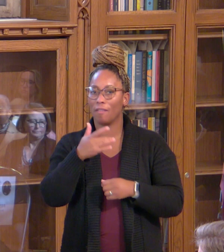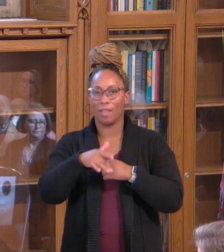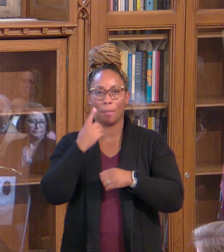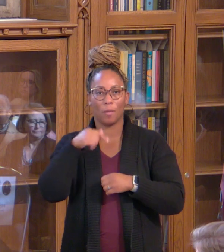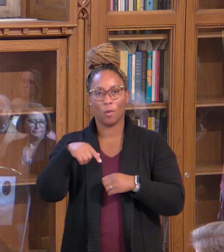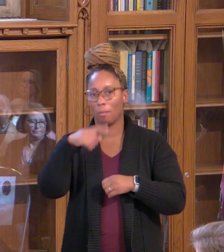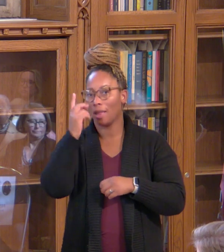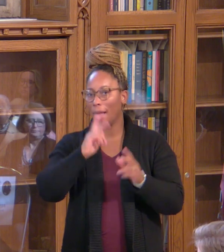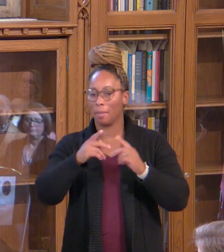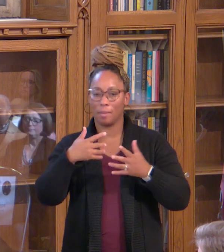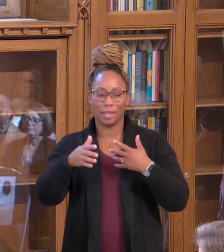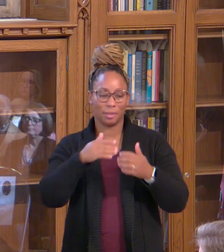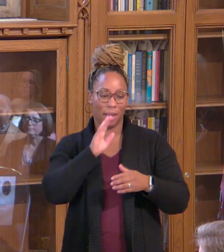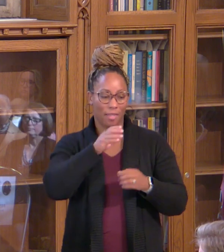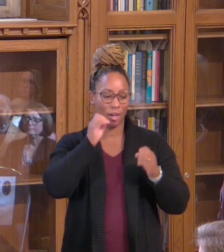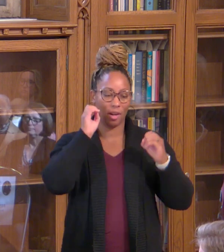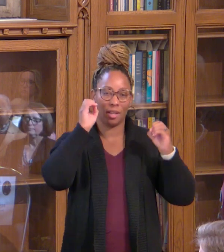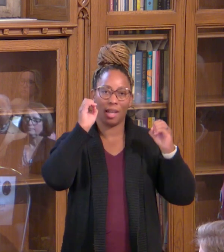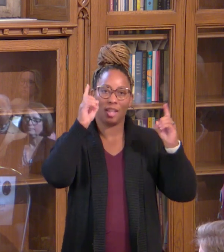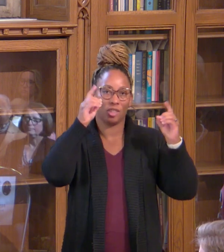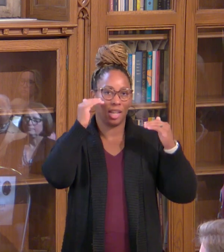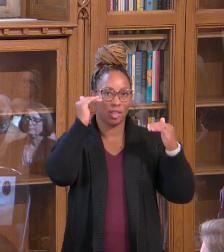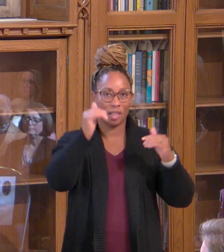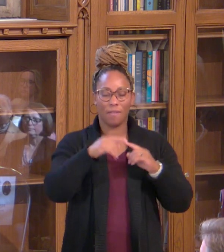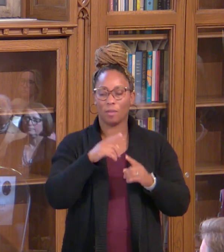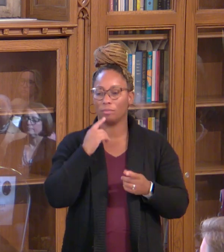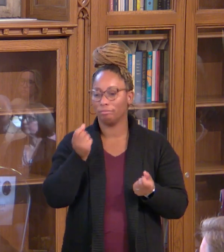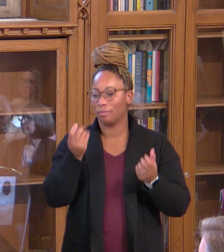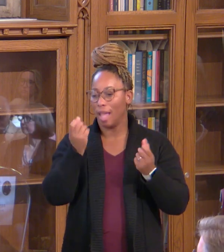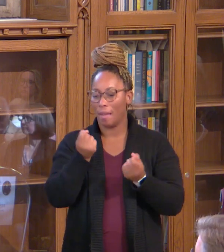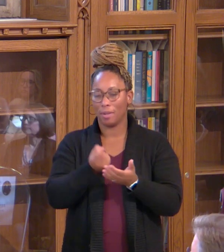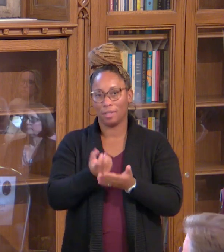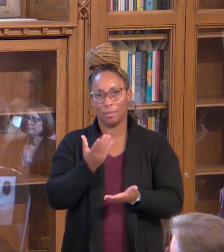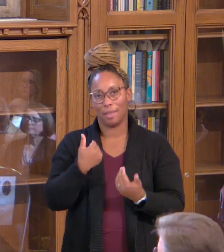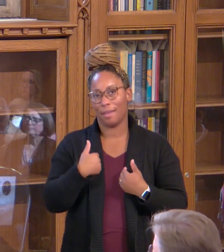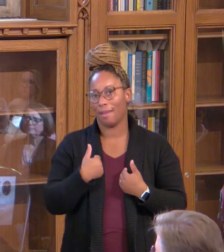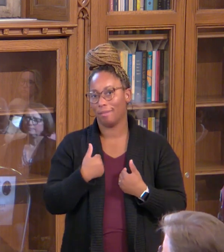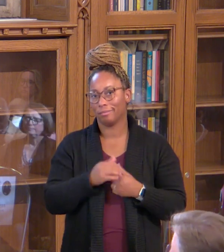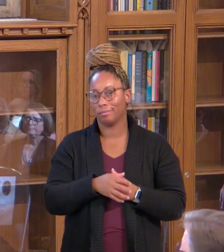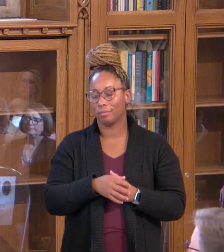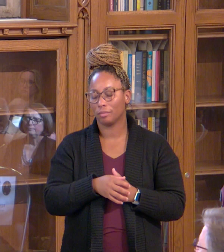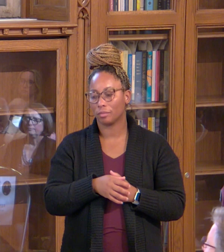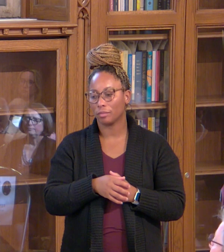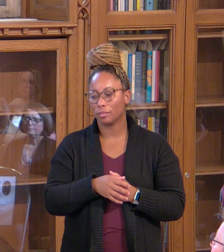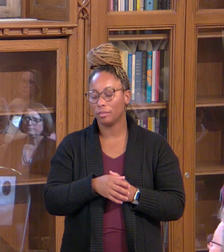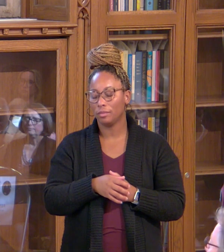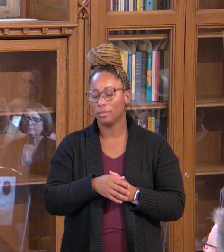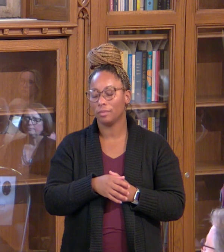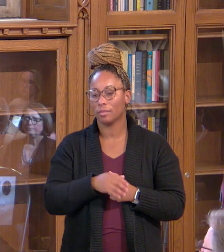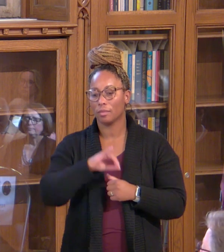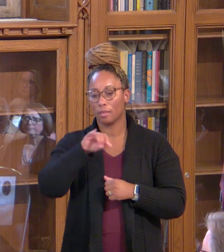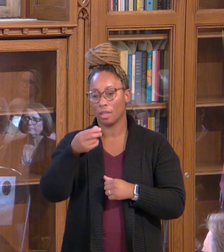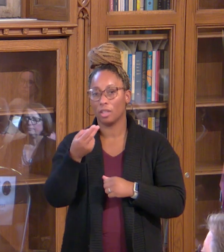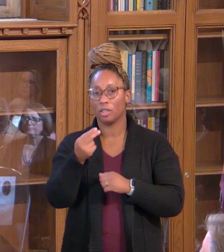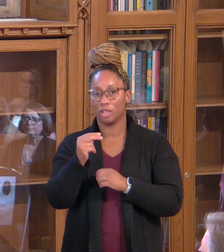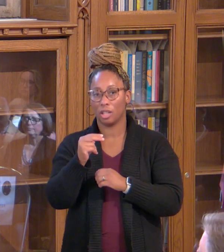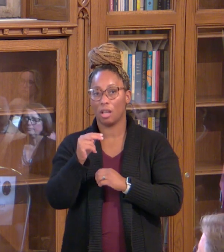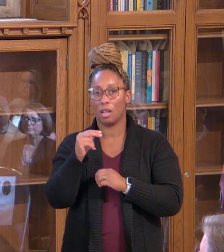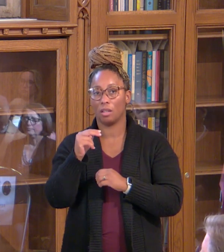black people no matter their educational attainment no matter how much money they made John hope